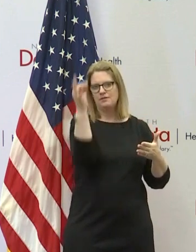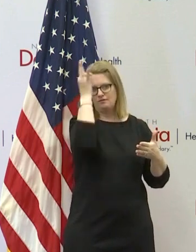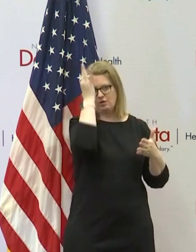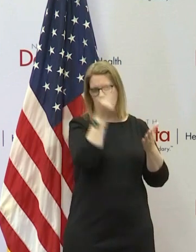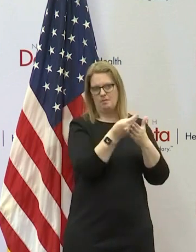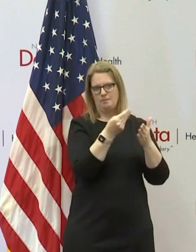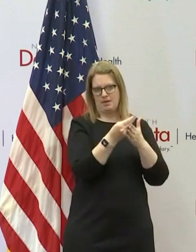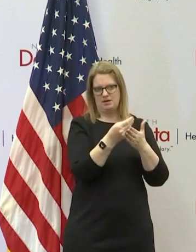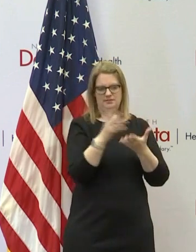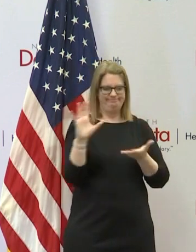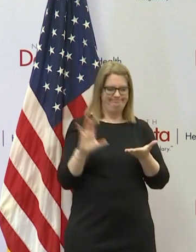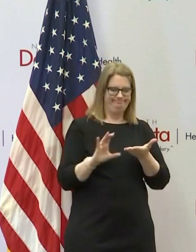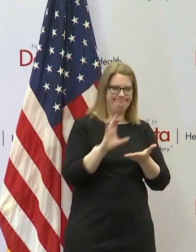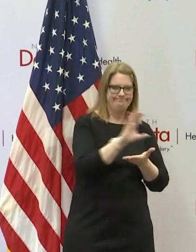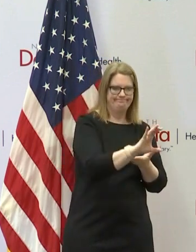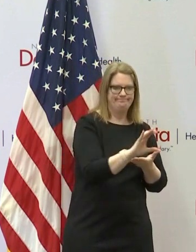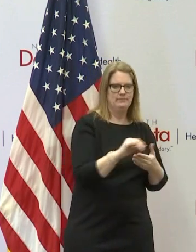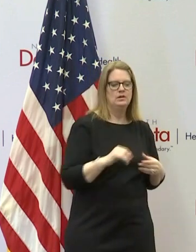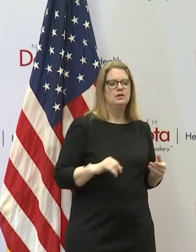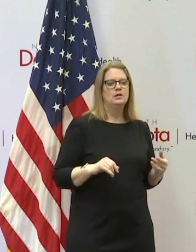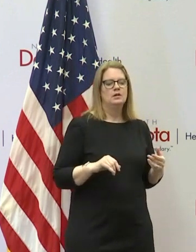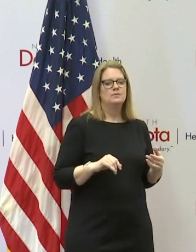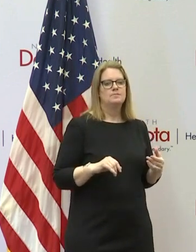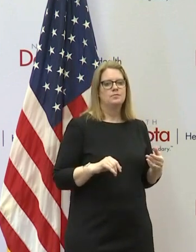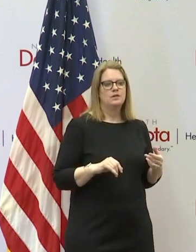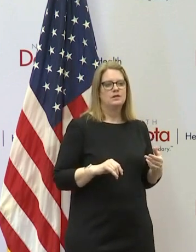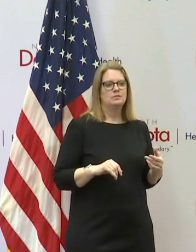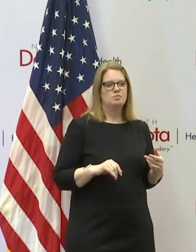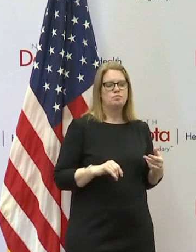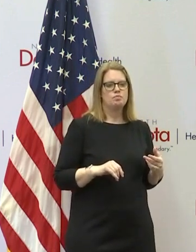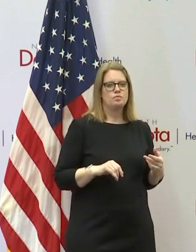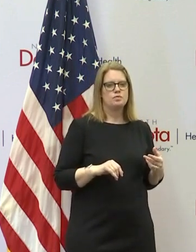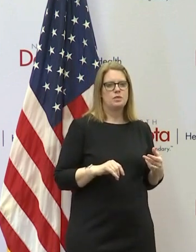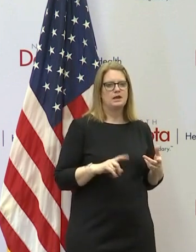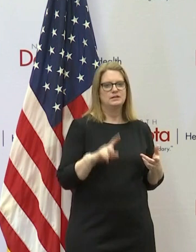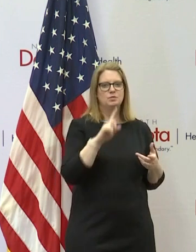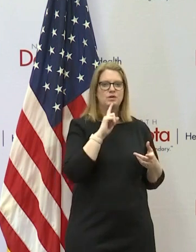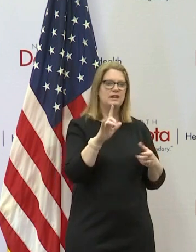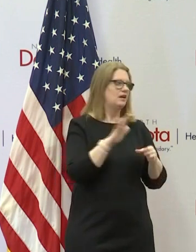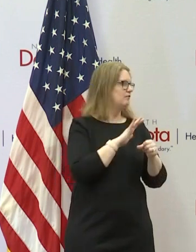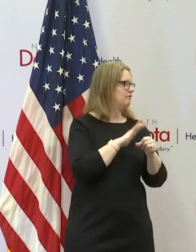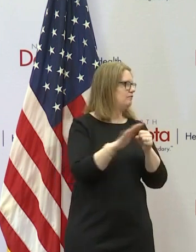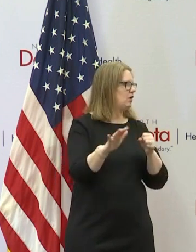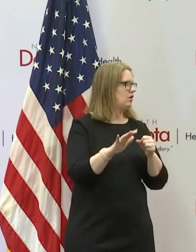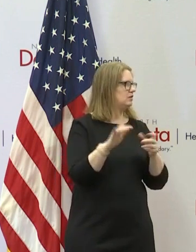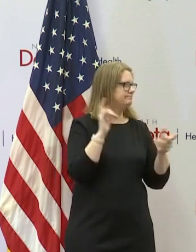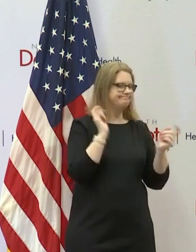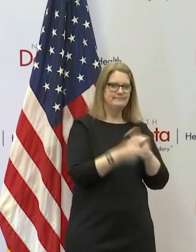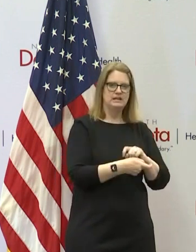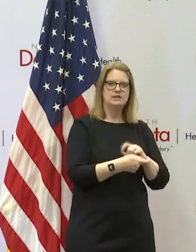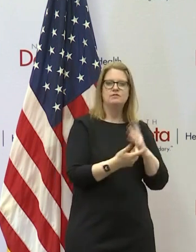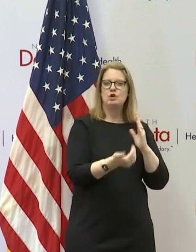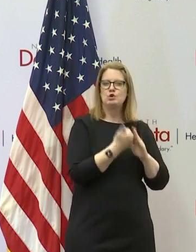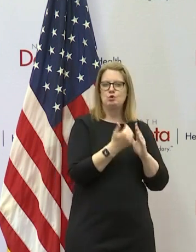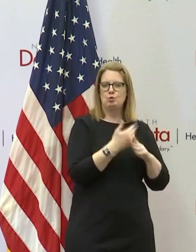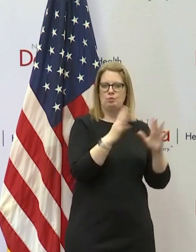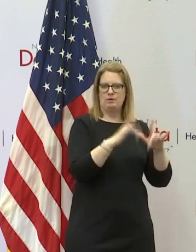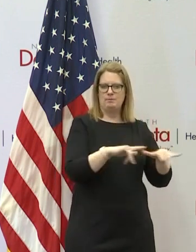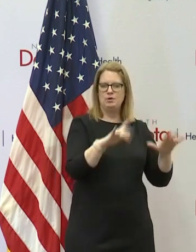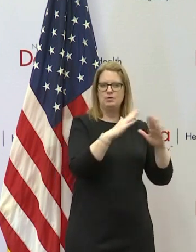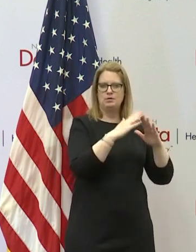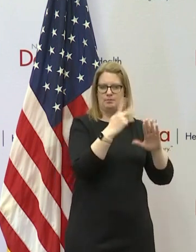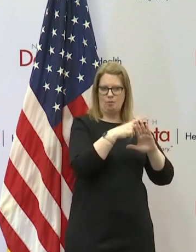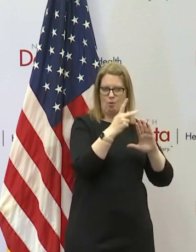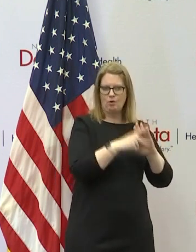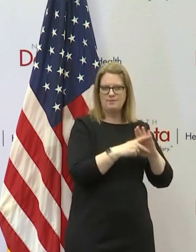funded. But with this, it required a complete sort of rewrite of a new software to get this